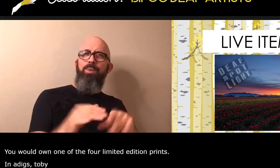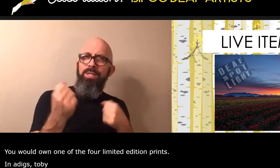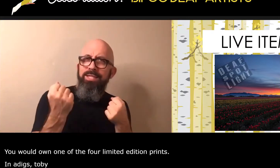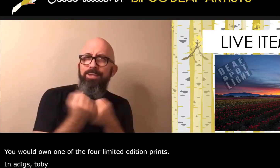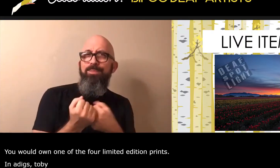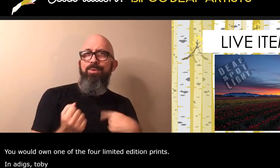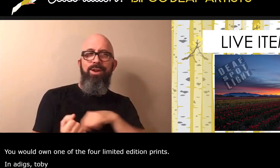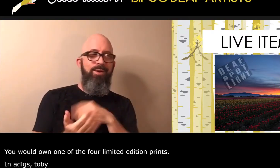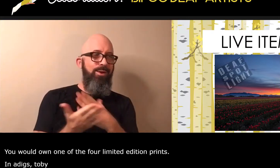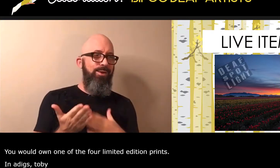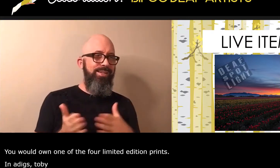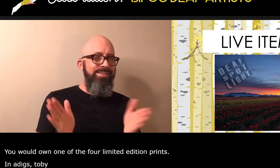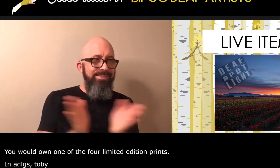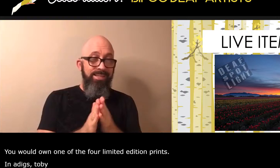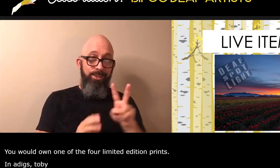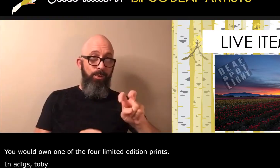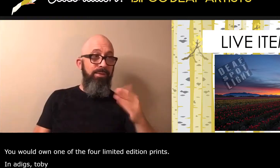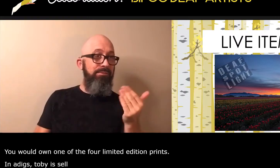is selling this